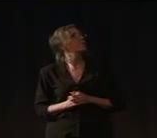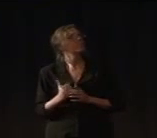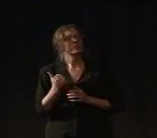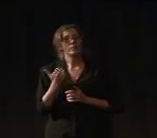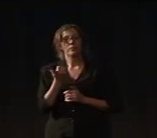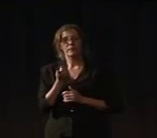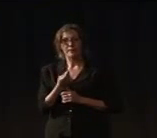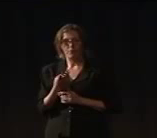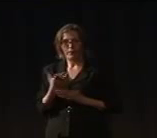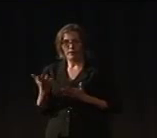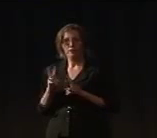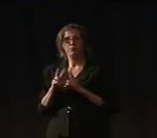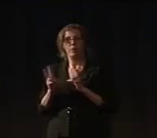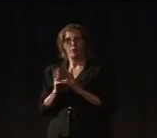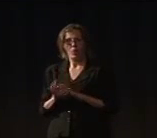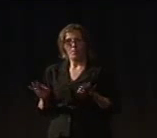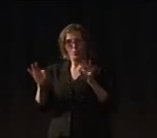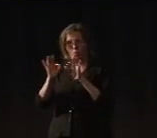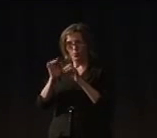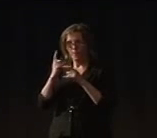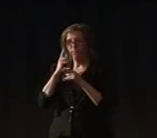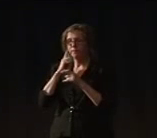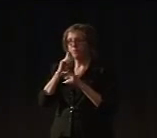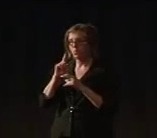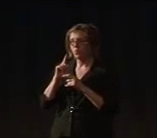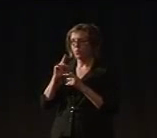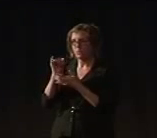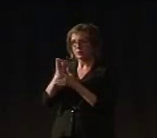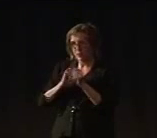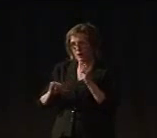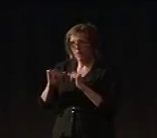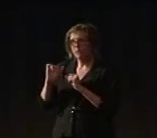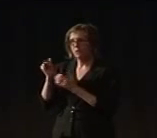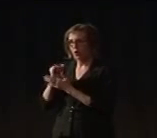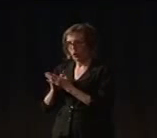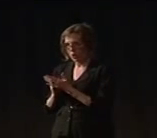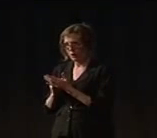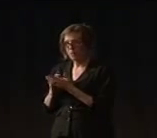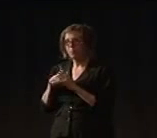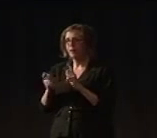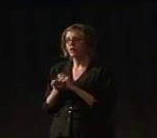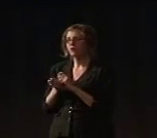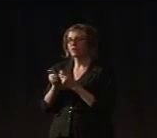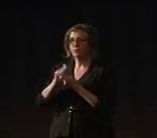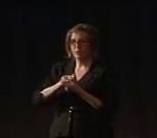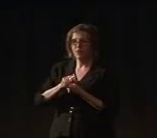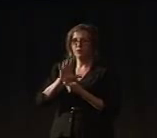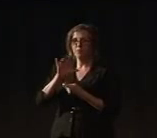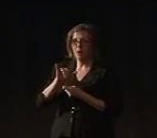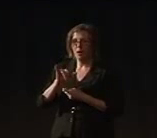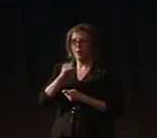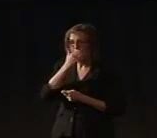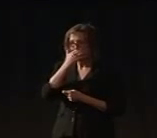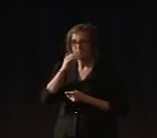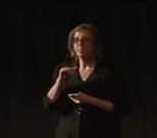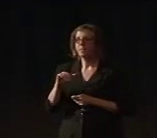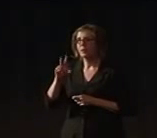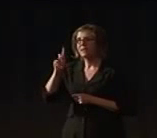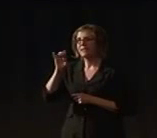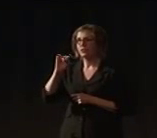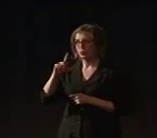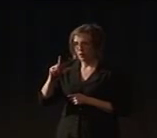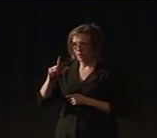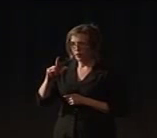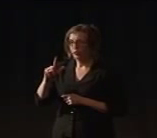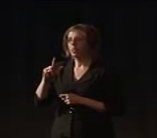art historian of science, digital techniques, which is the transformation by Adam Lowe again of